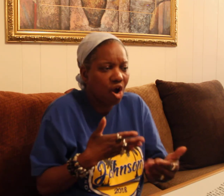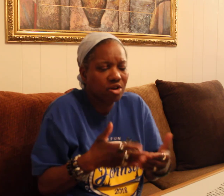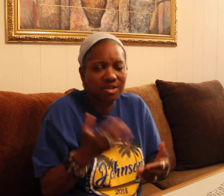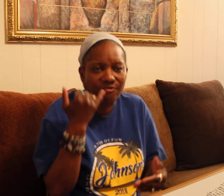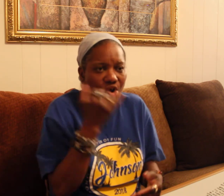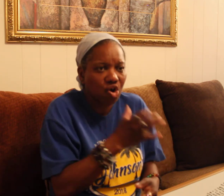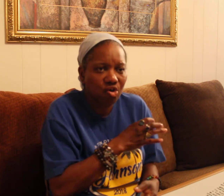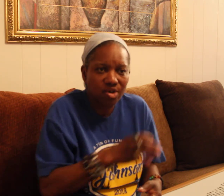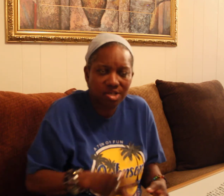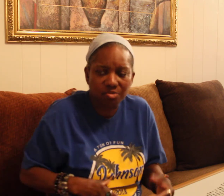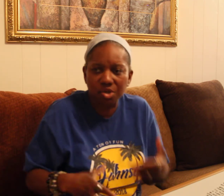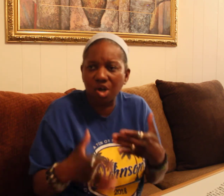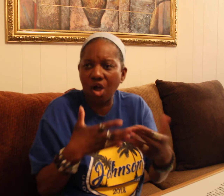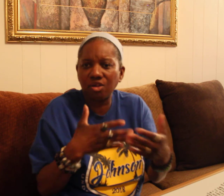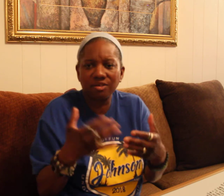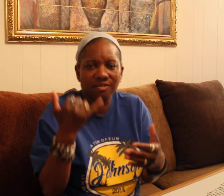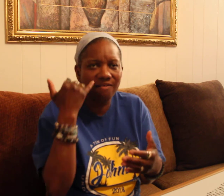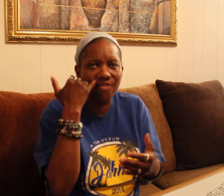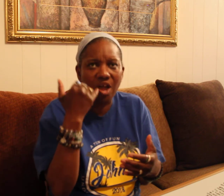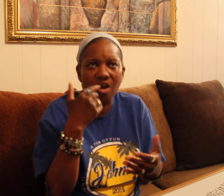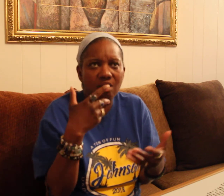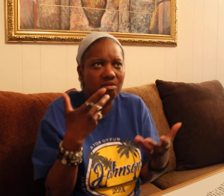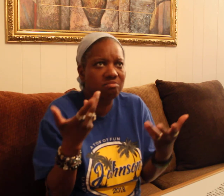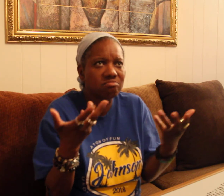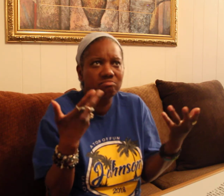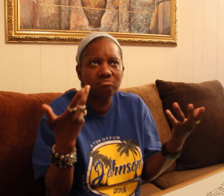Regardless if they're a Christian, regardless if they're